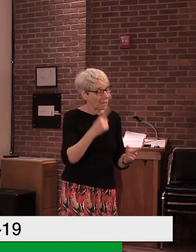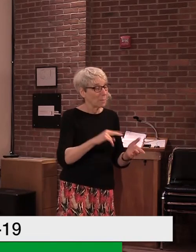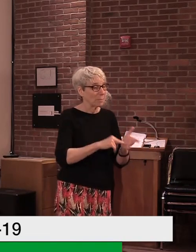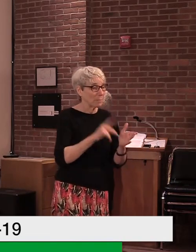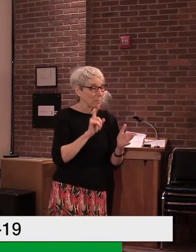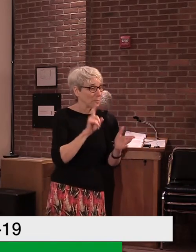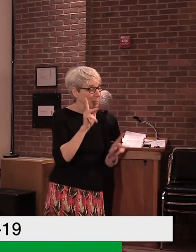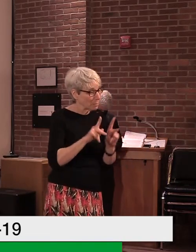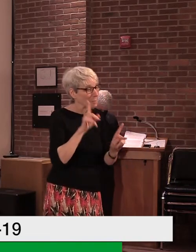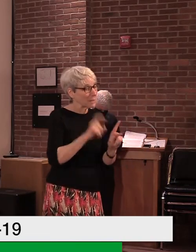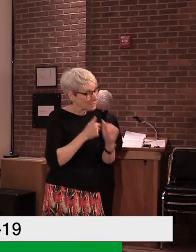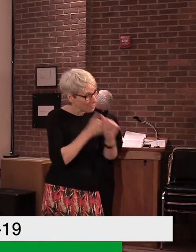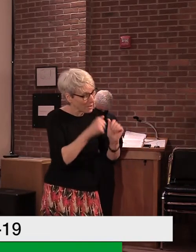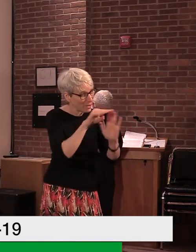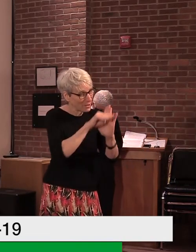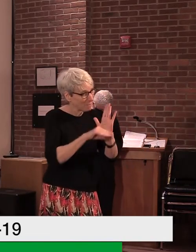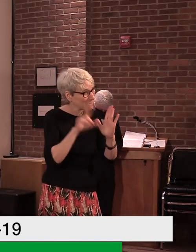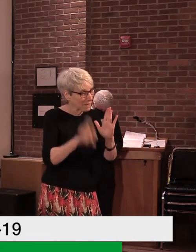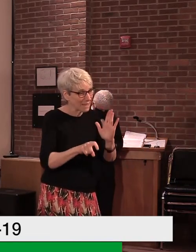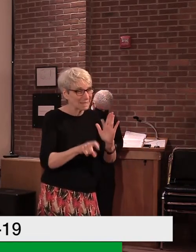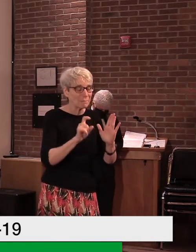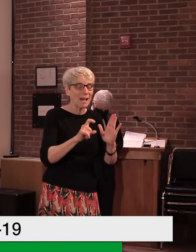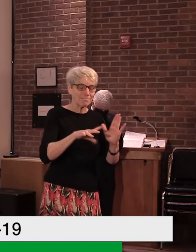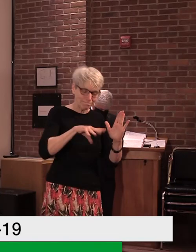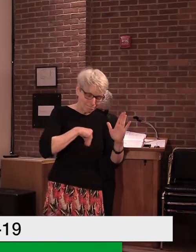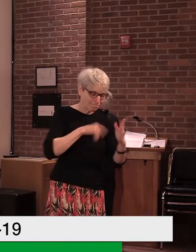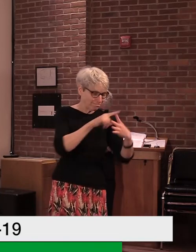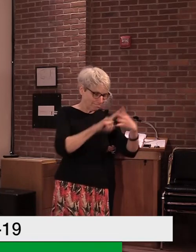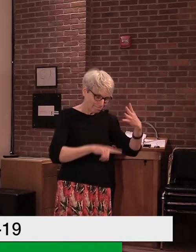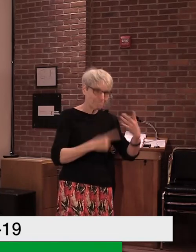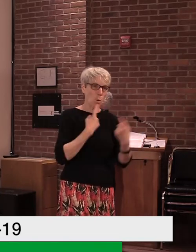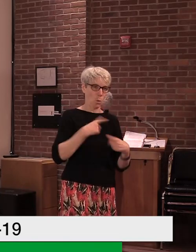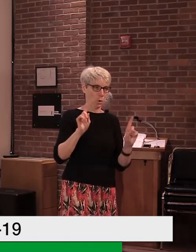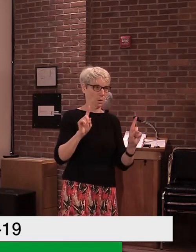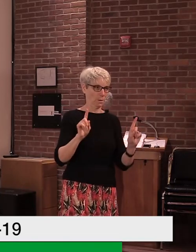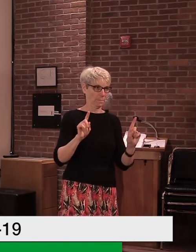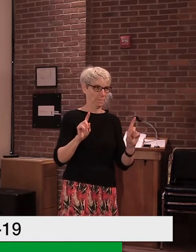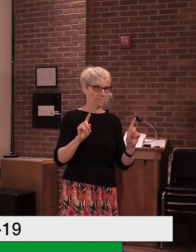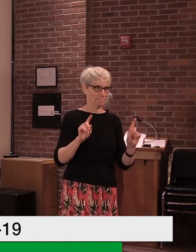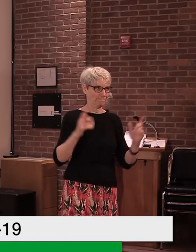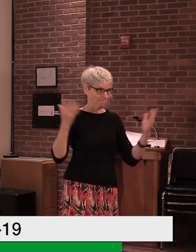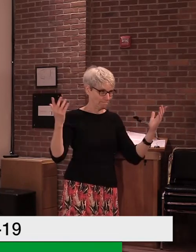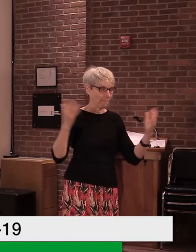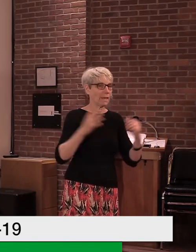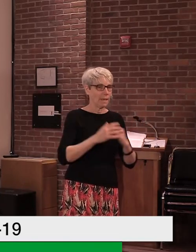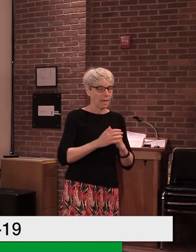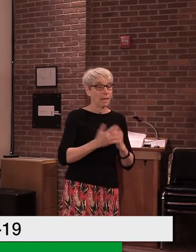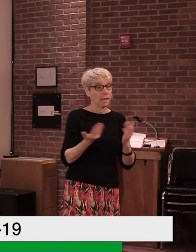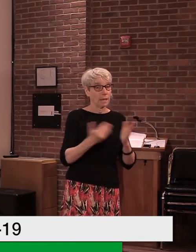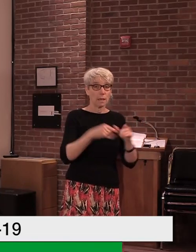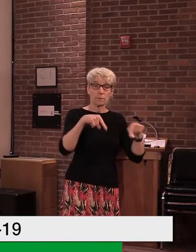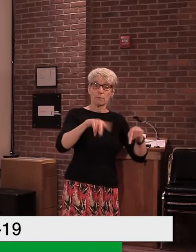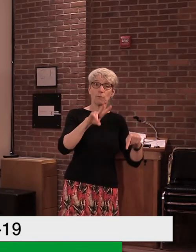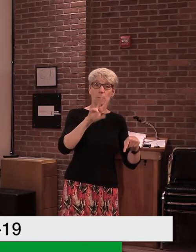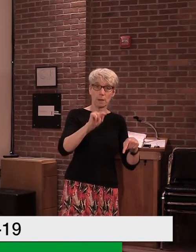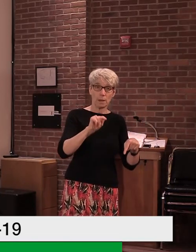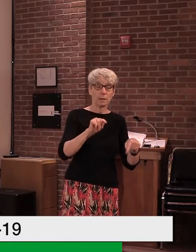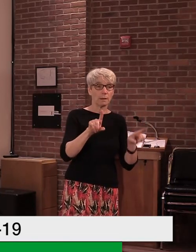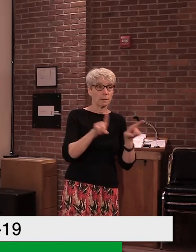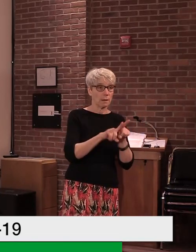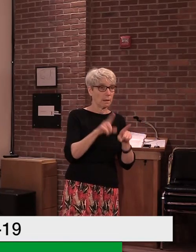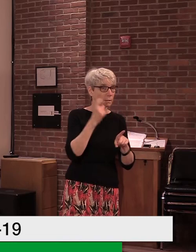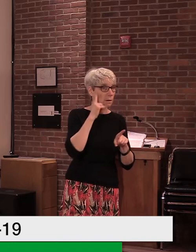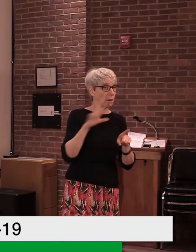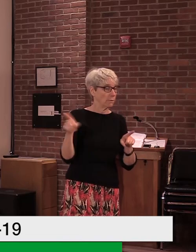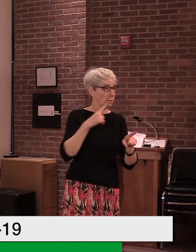recognizing that these are proven policies that will work. And again, you know, in Vermont, as the governor